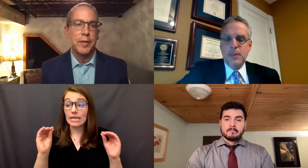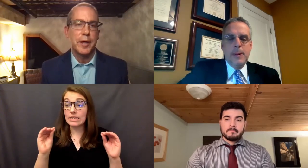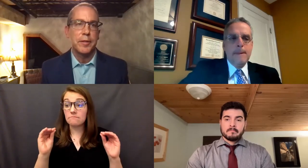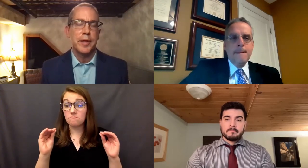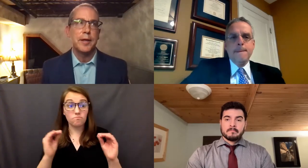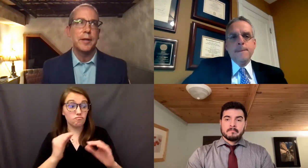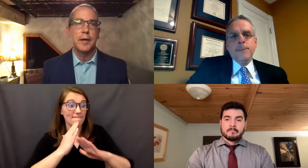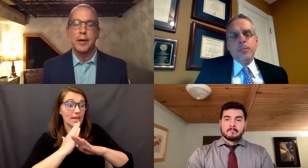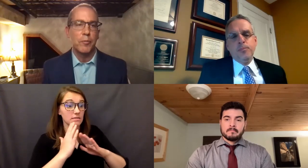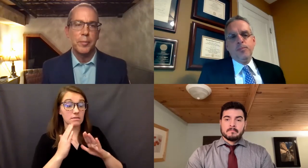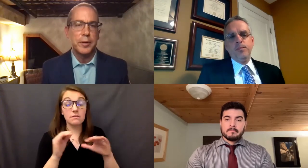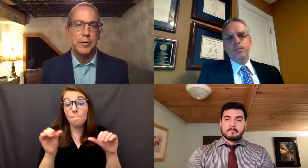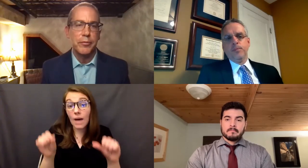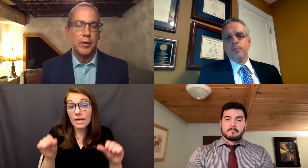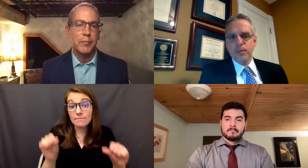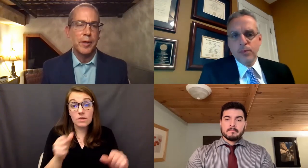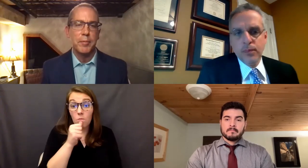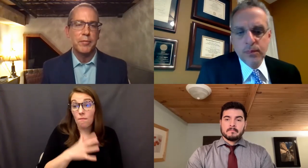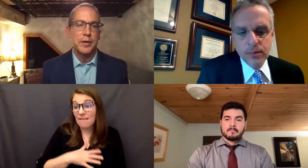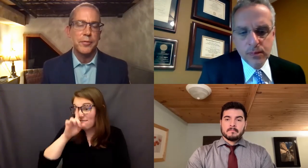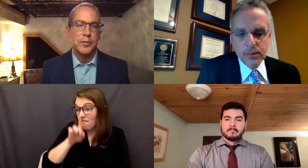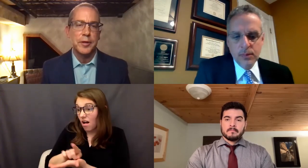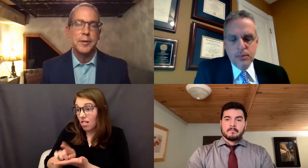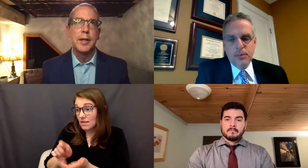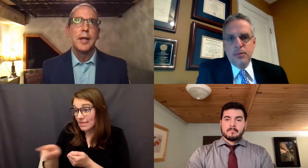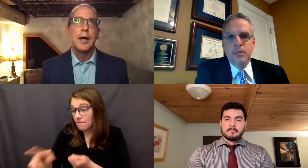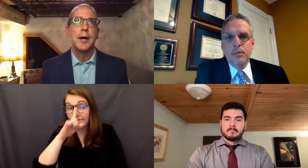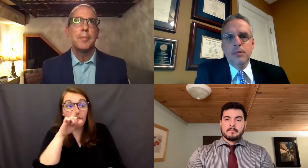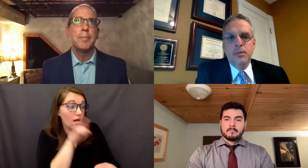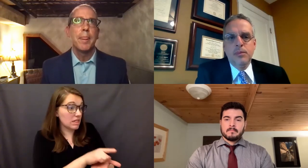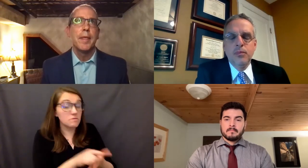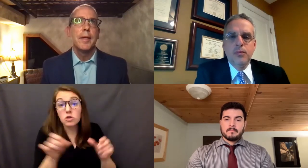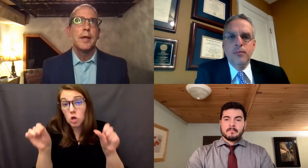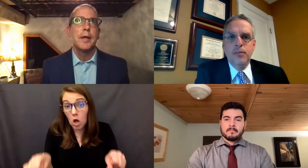possibility that a woman could fall in love with him and vice versa.